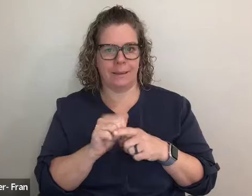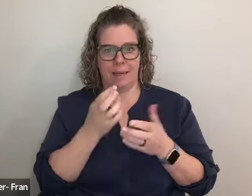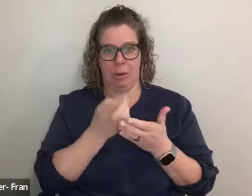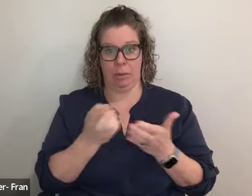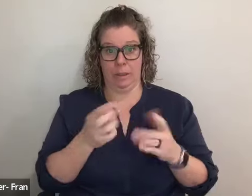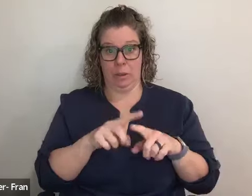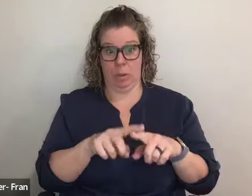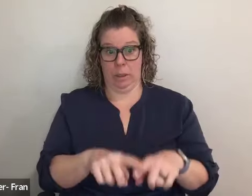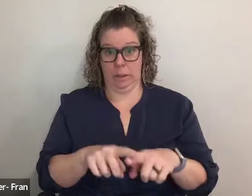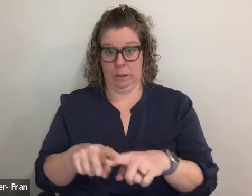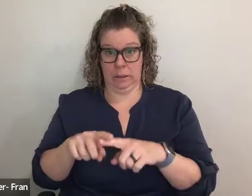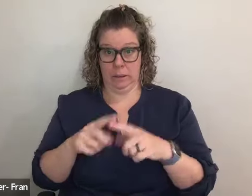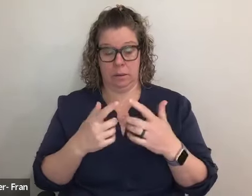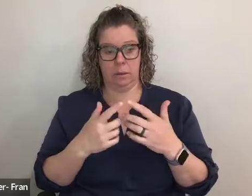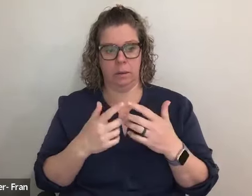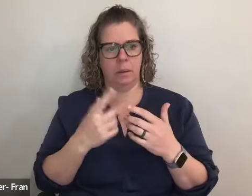somewhere